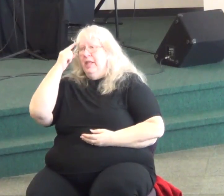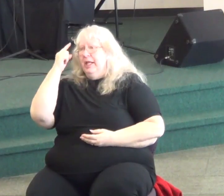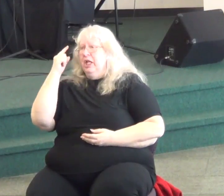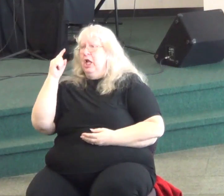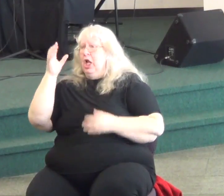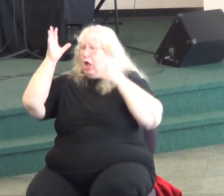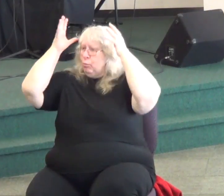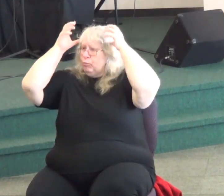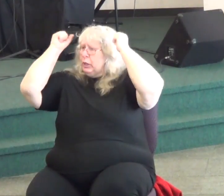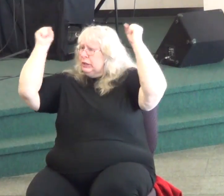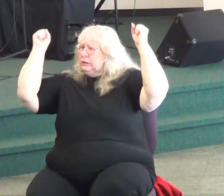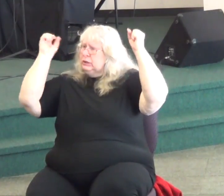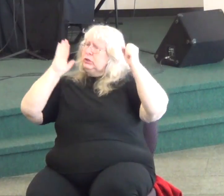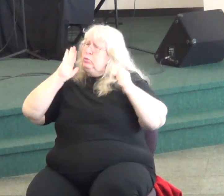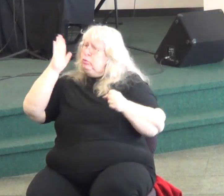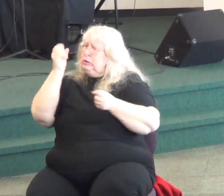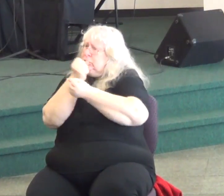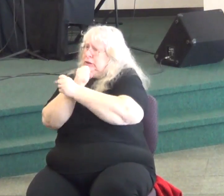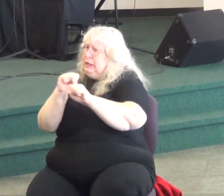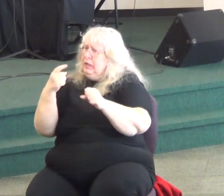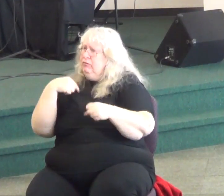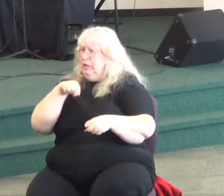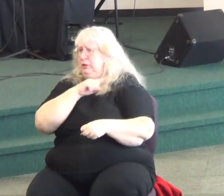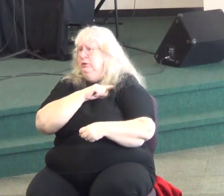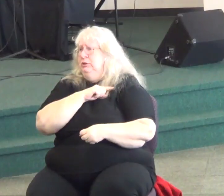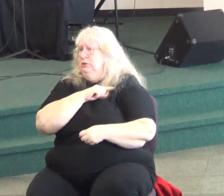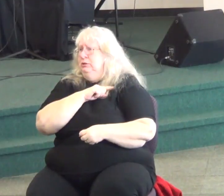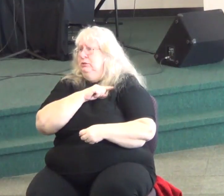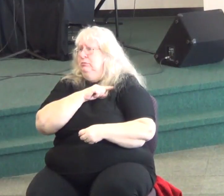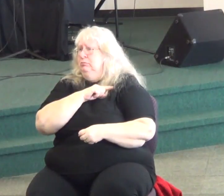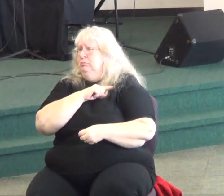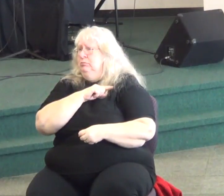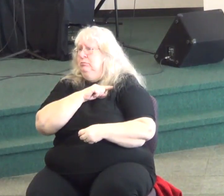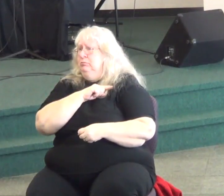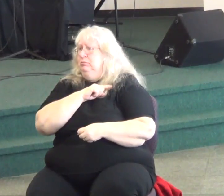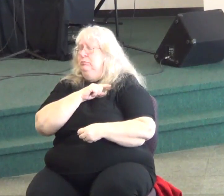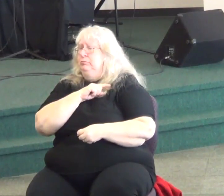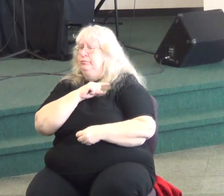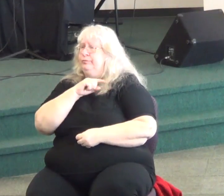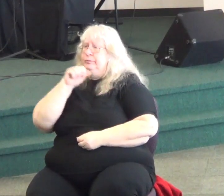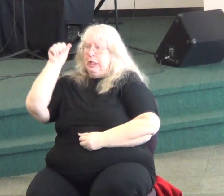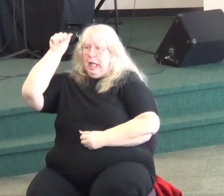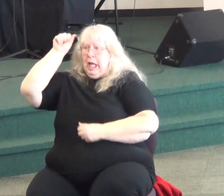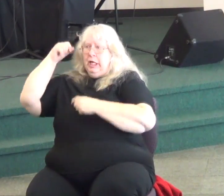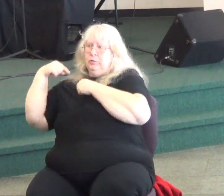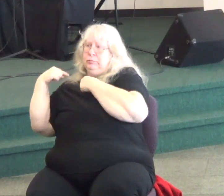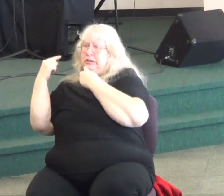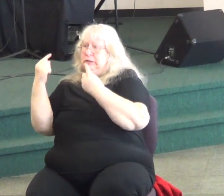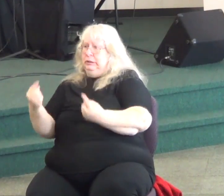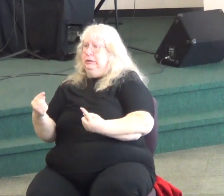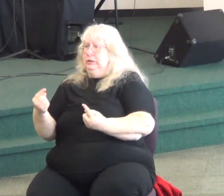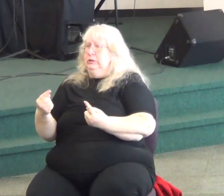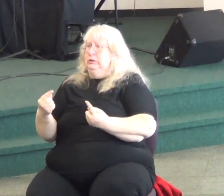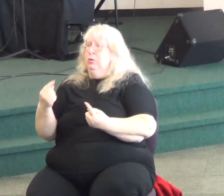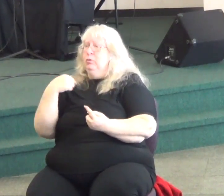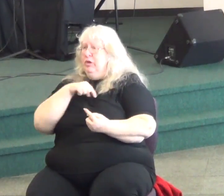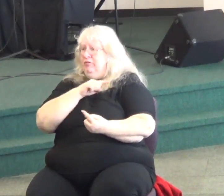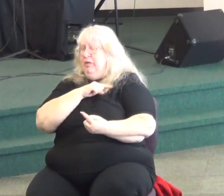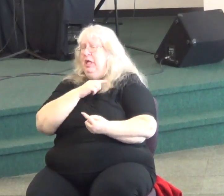Messes have been on earth since Adam, and the more people, the more the mess. Can you agree it's getting messier all